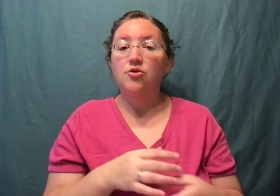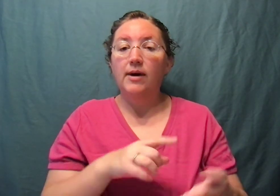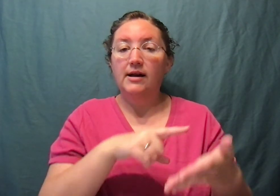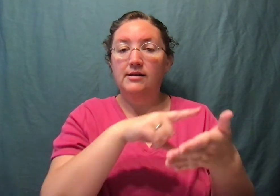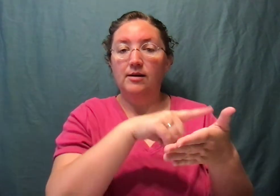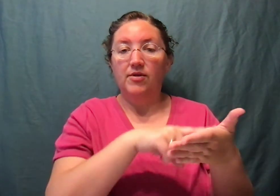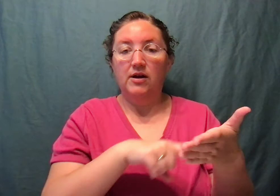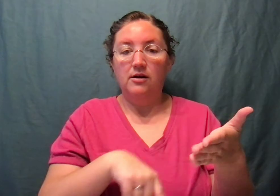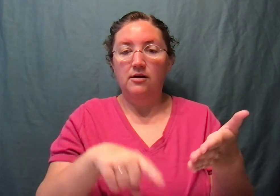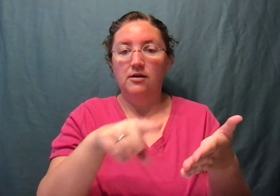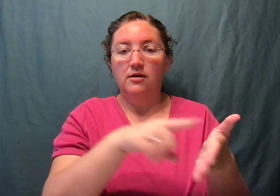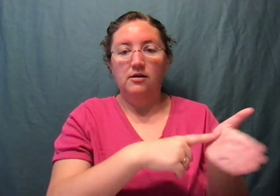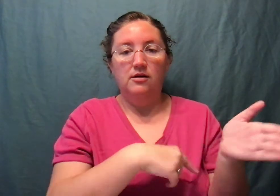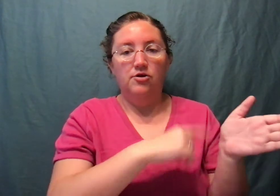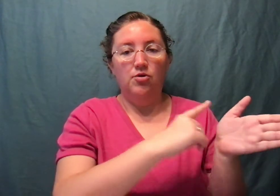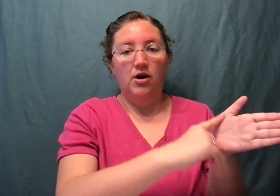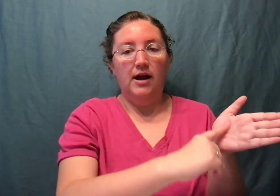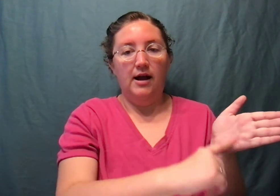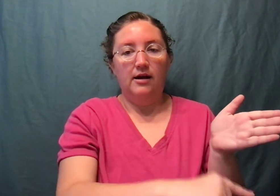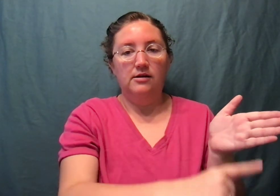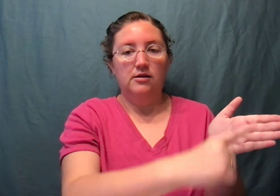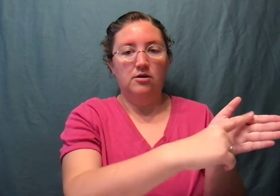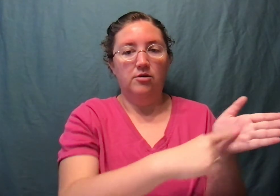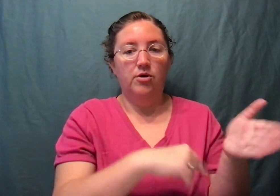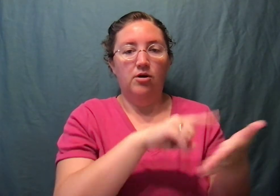grade something, you draw an X on your palm like